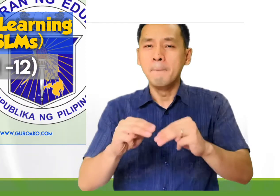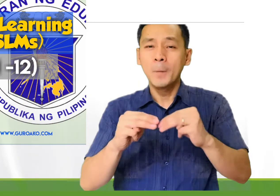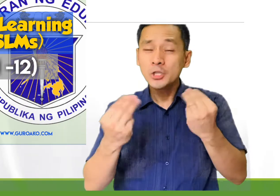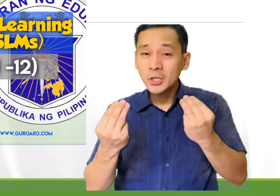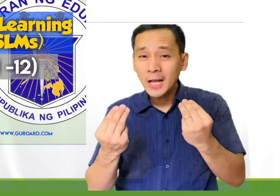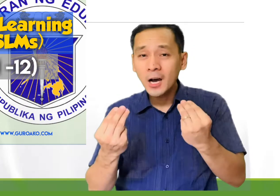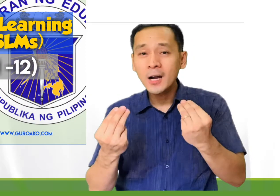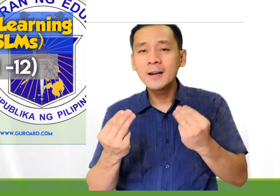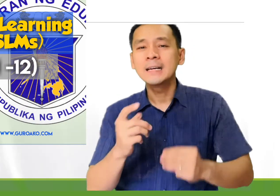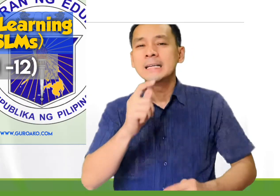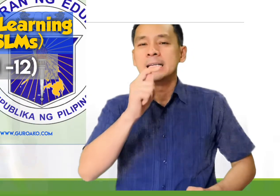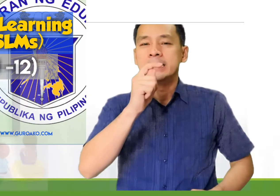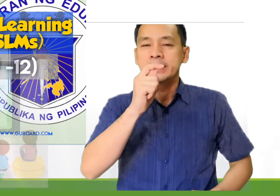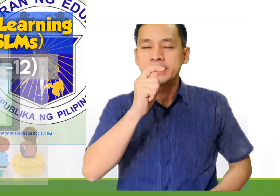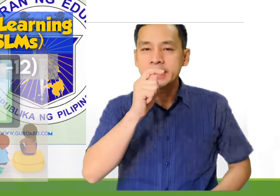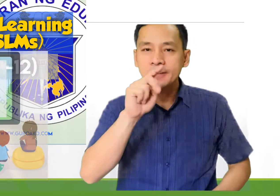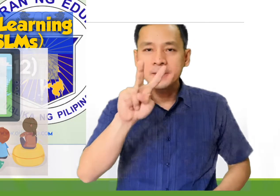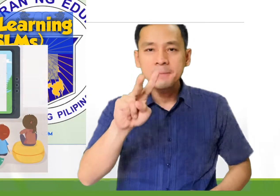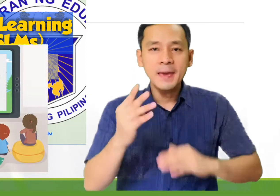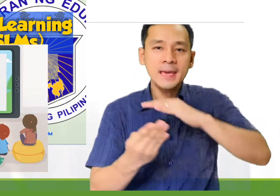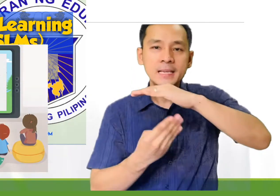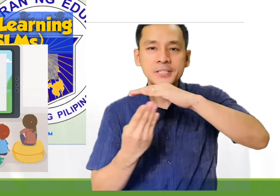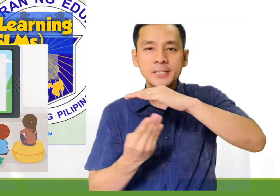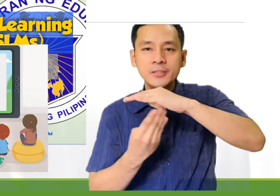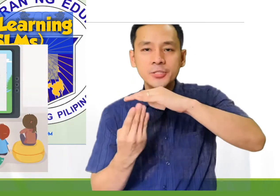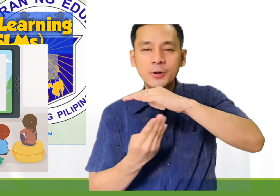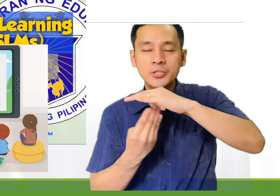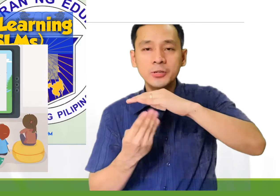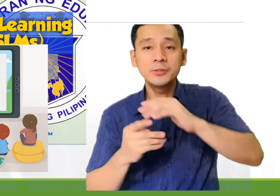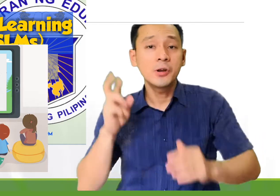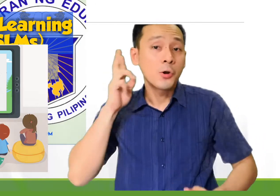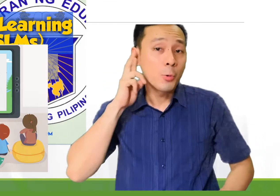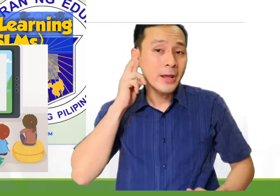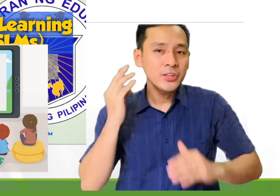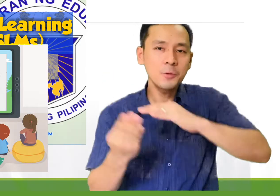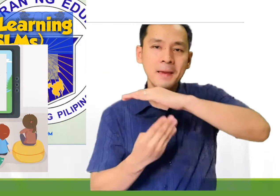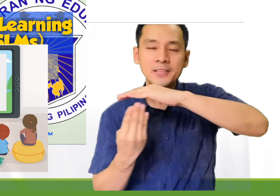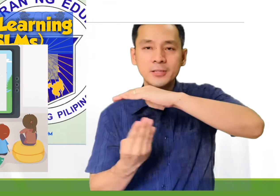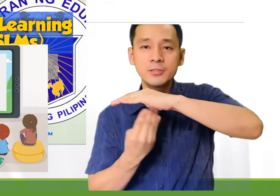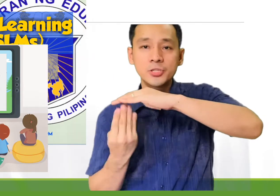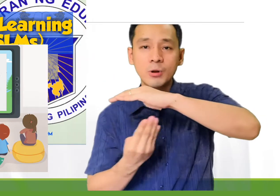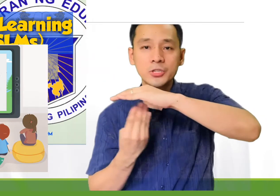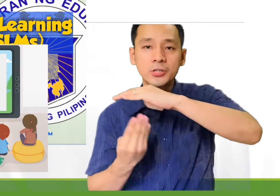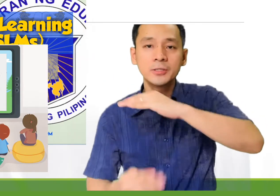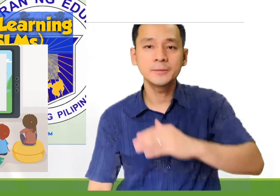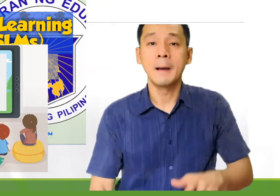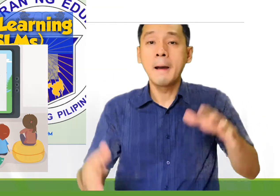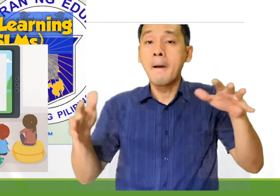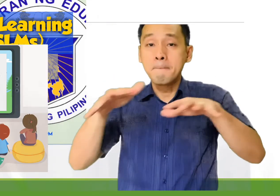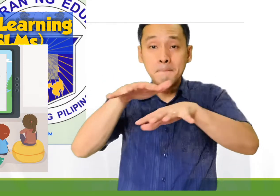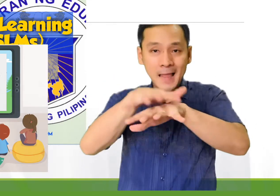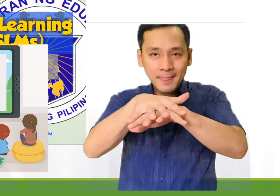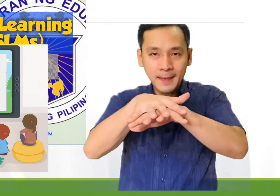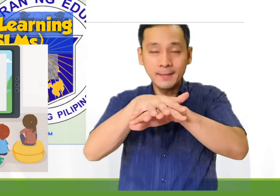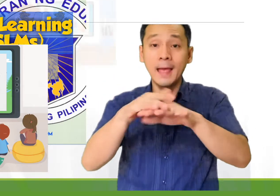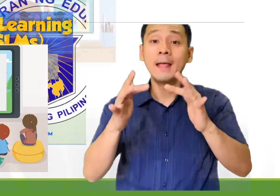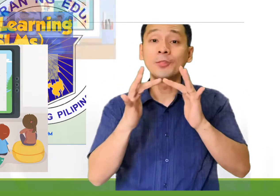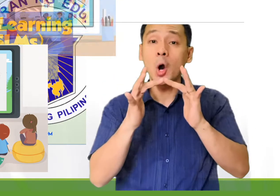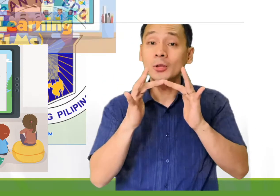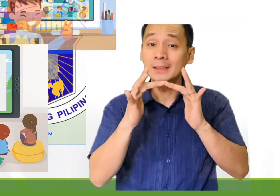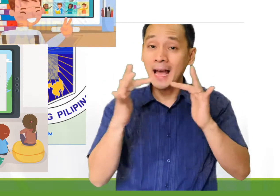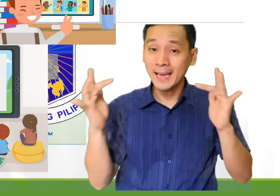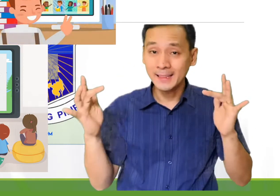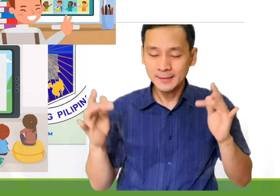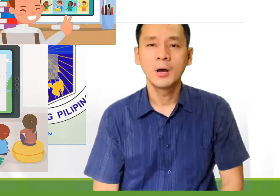modalities, modular, TV-based instruction, radio-based instruction, blended